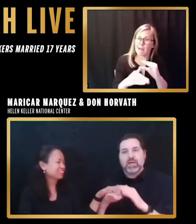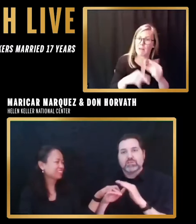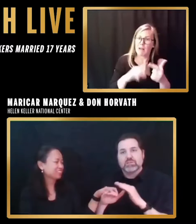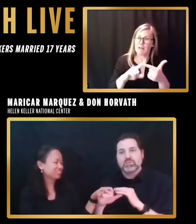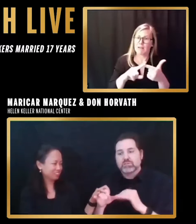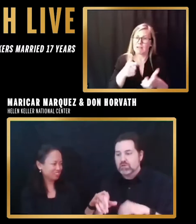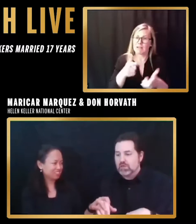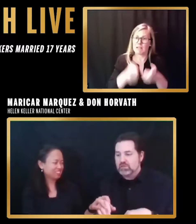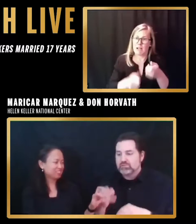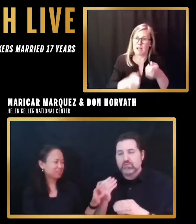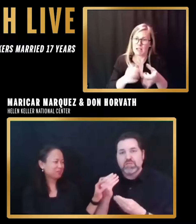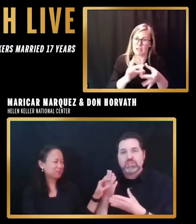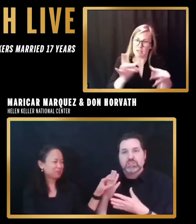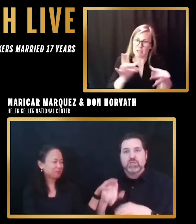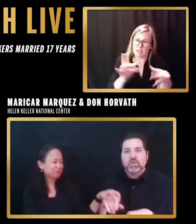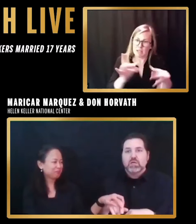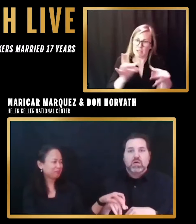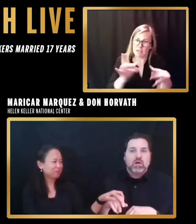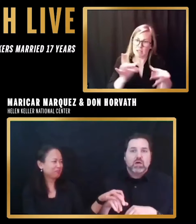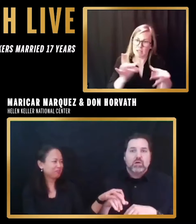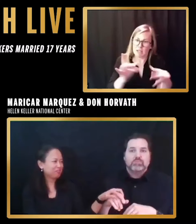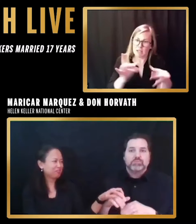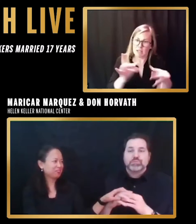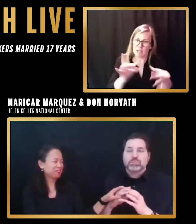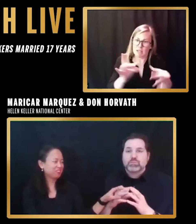how to access information.